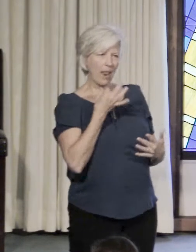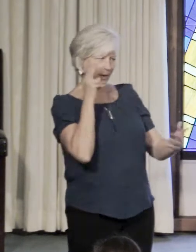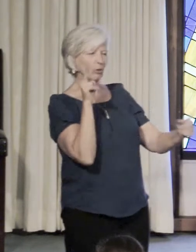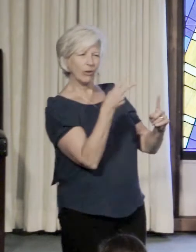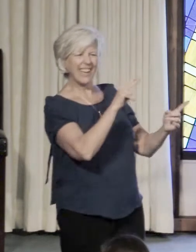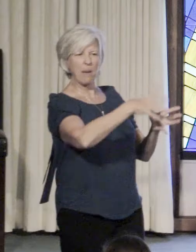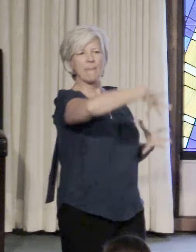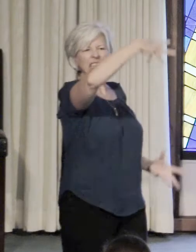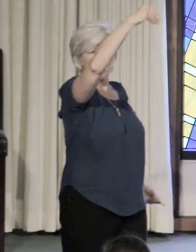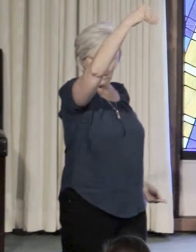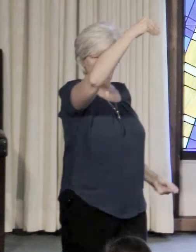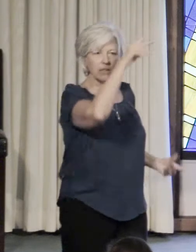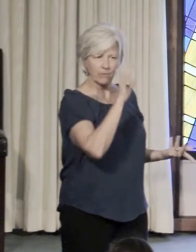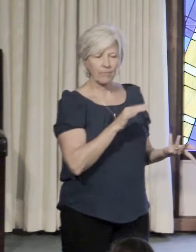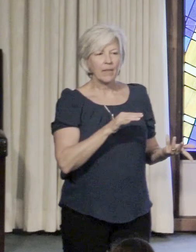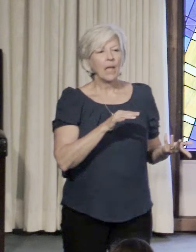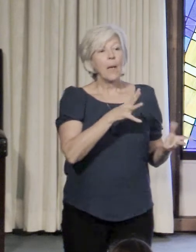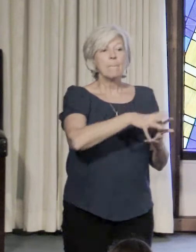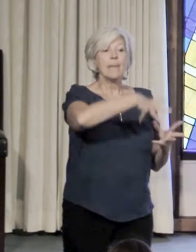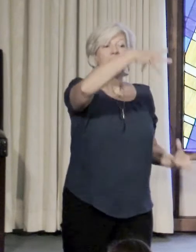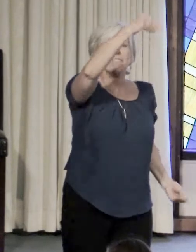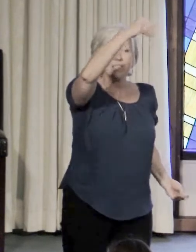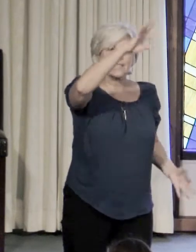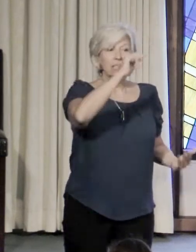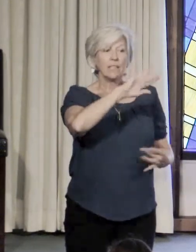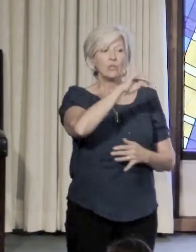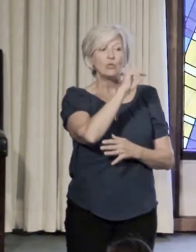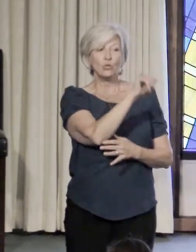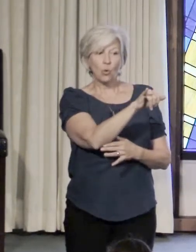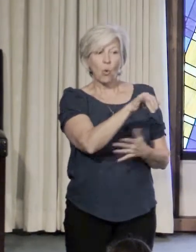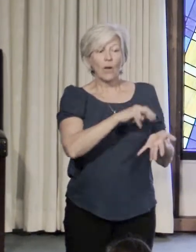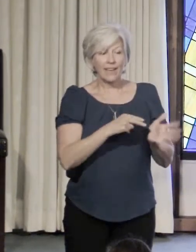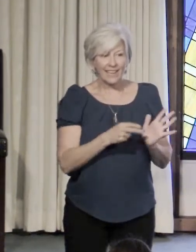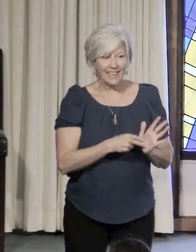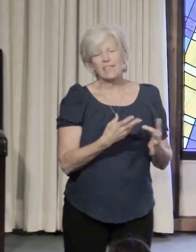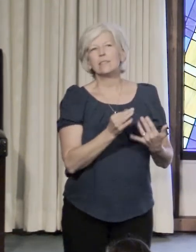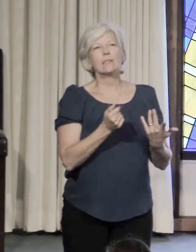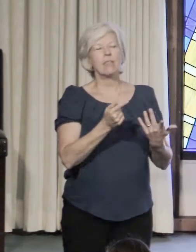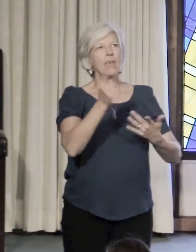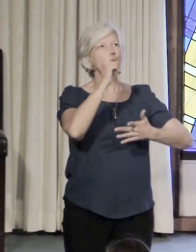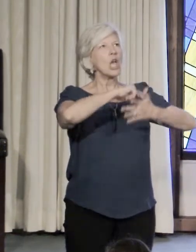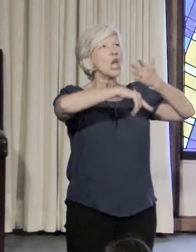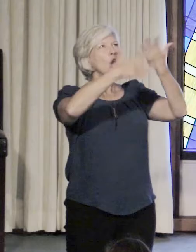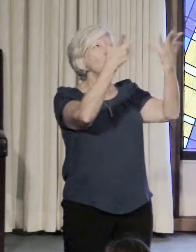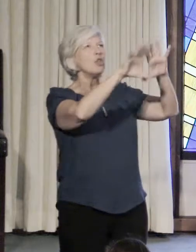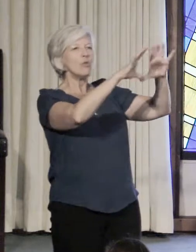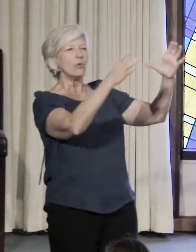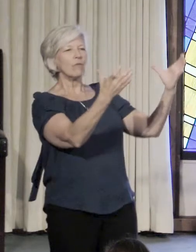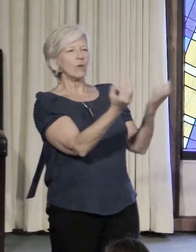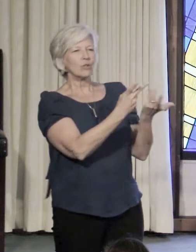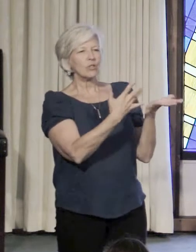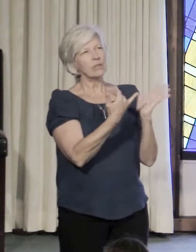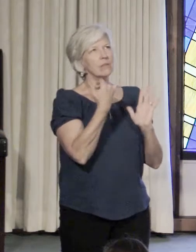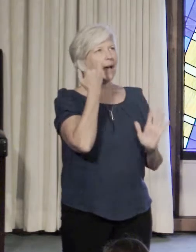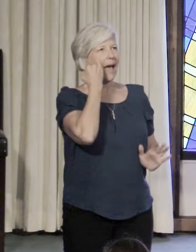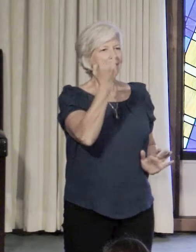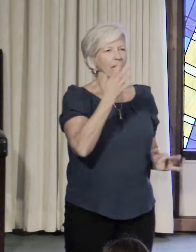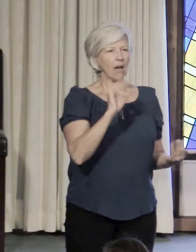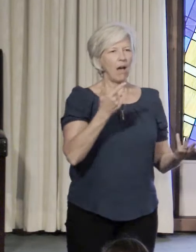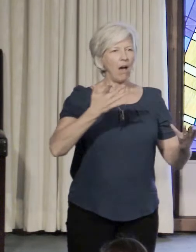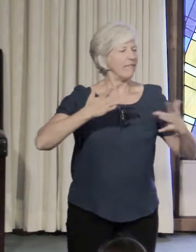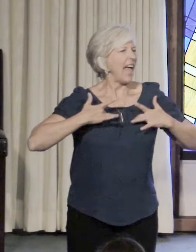Bible Dictionary. Metaphysically, joy can be said to be the universal idea of exultation.